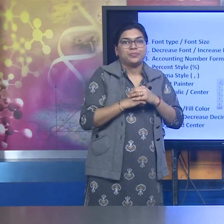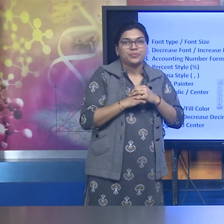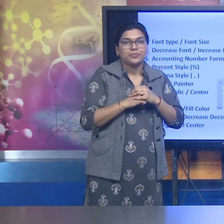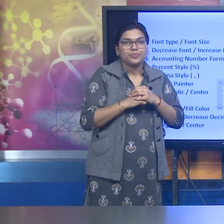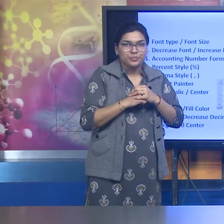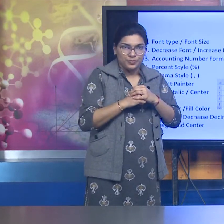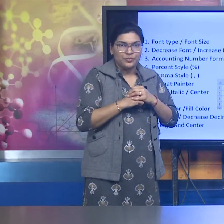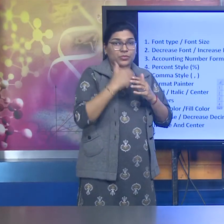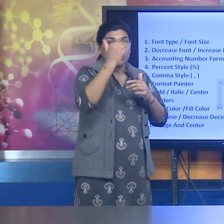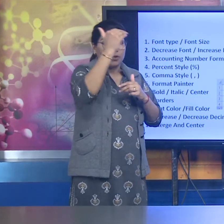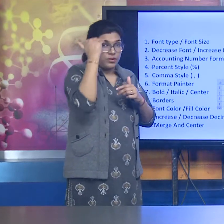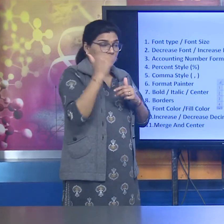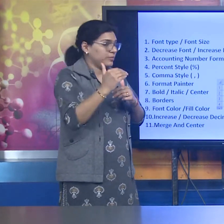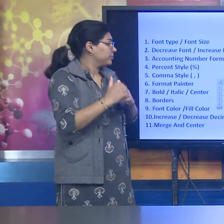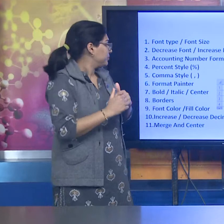format.